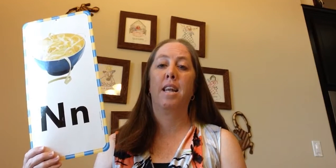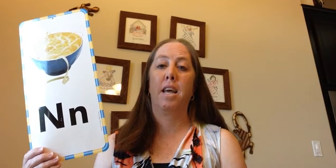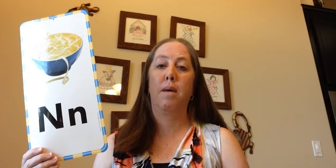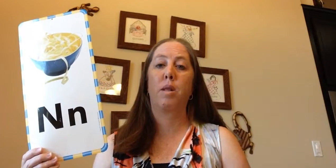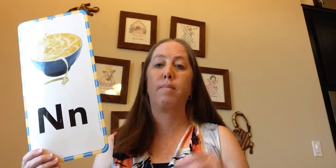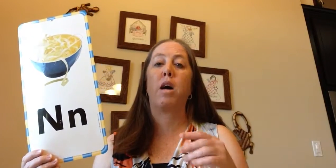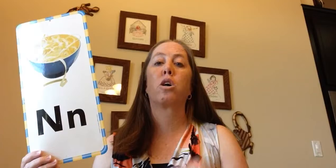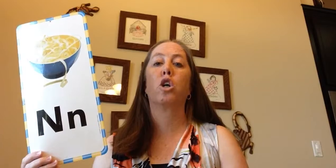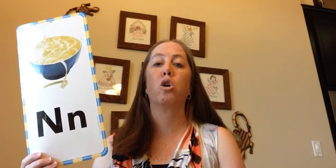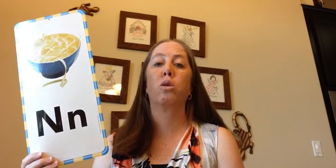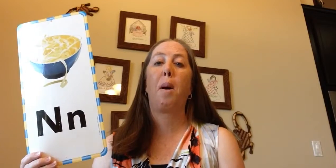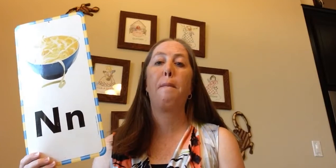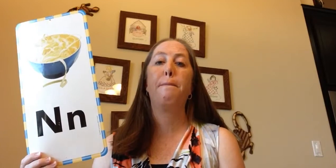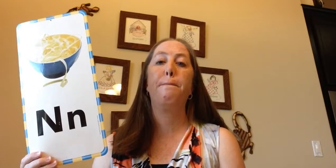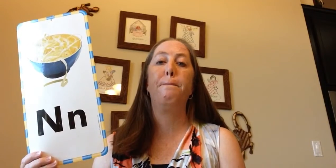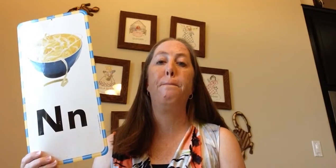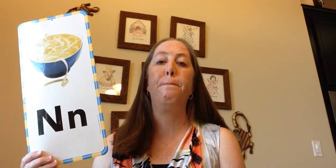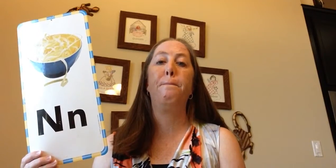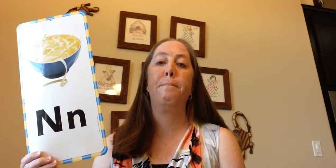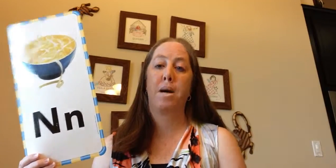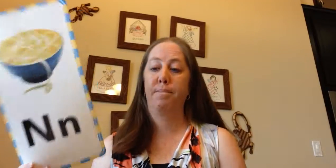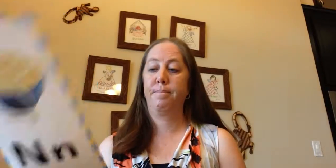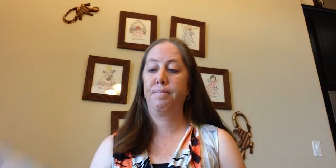the M is mouth closed.